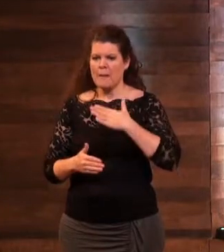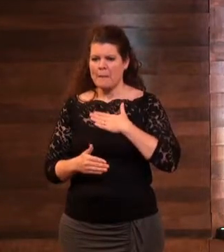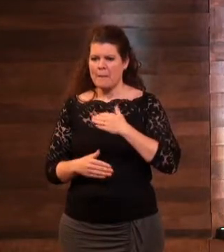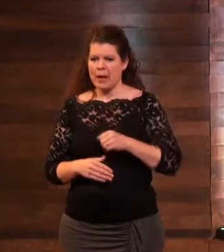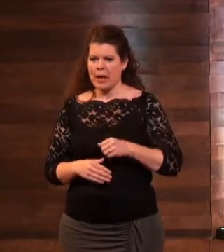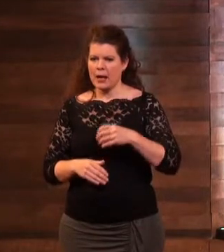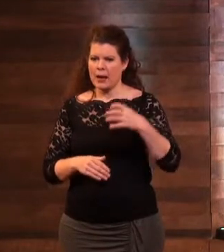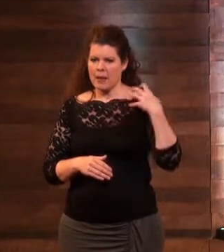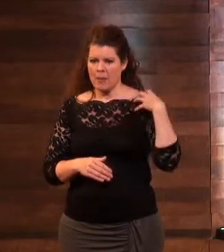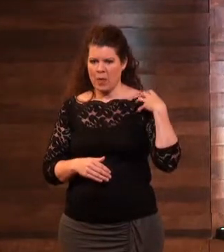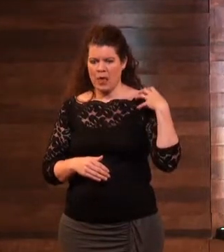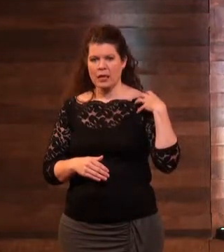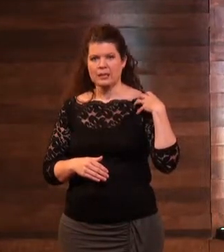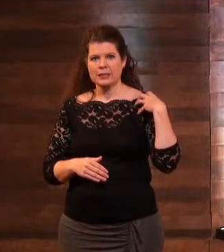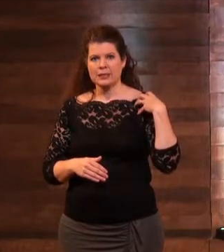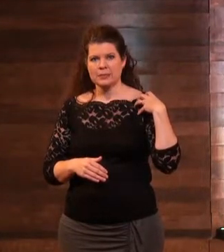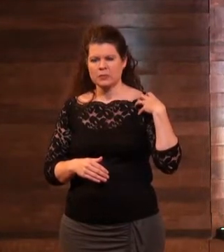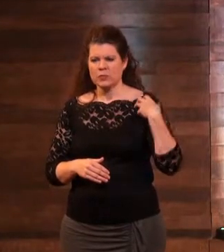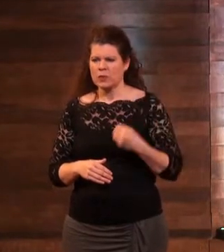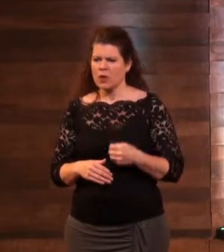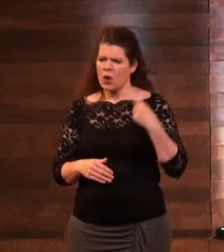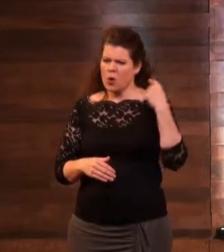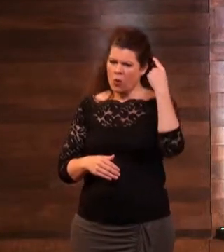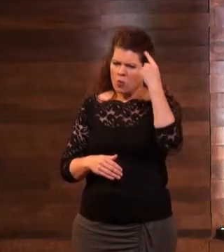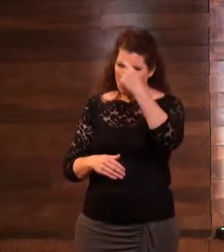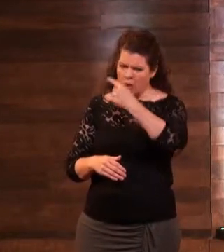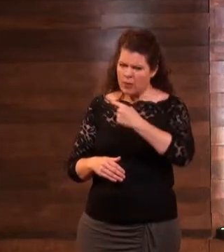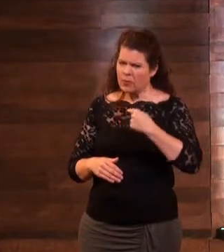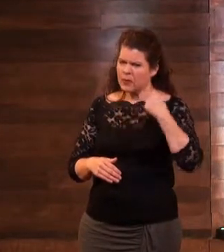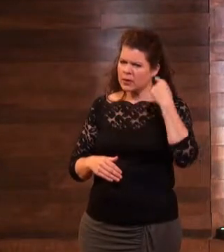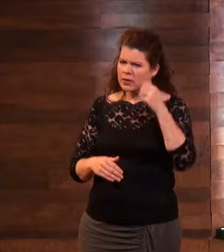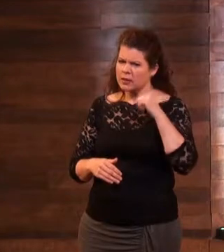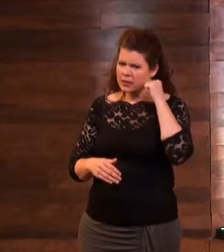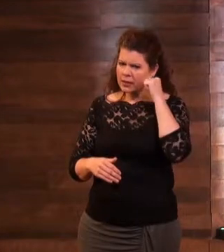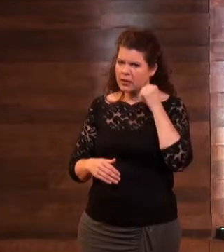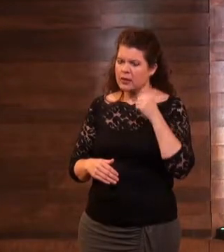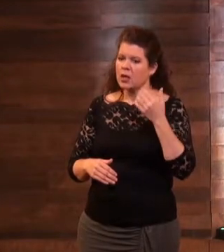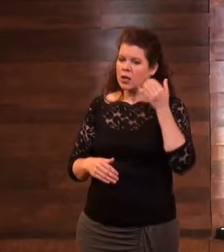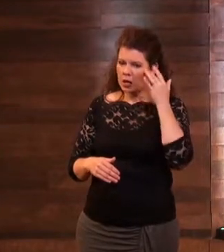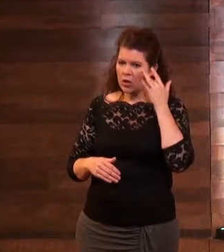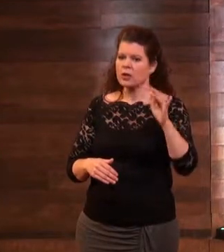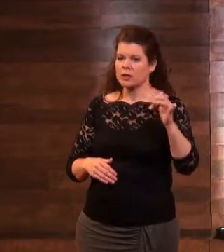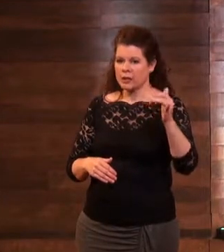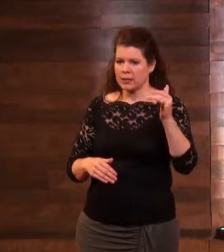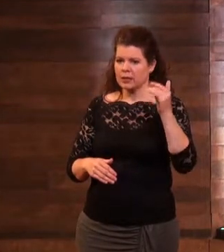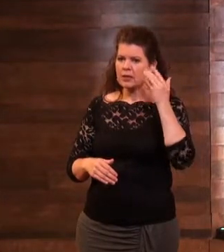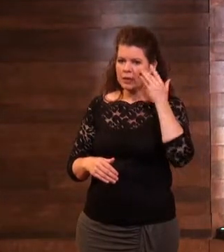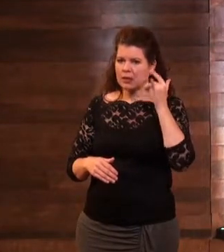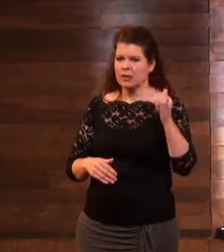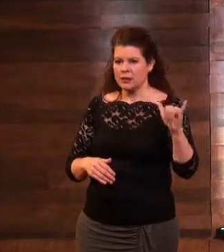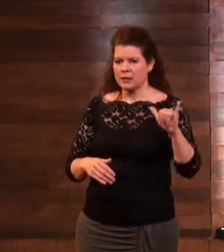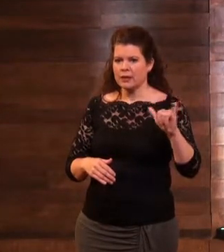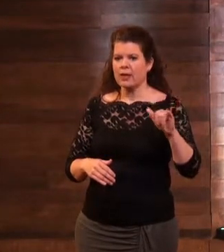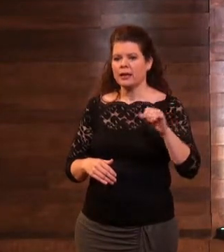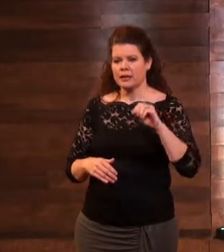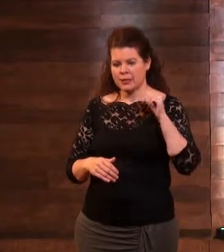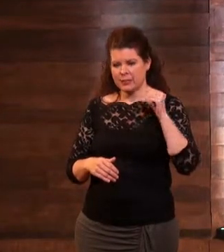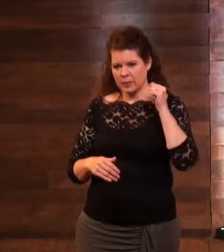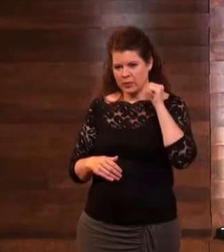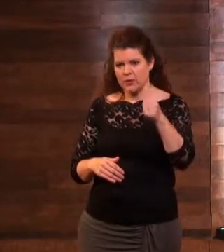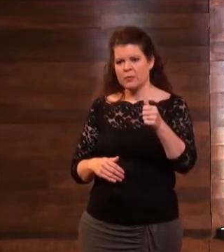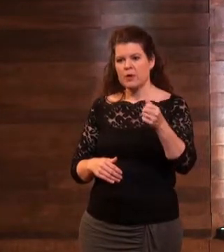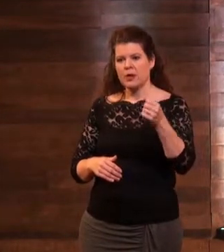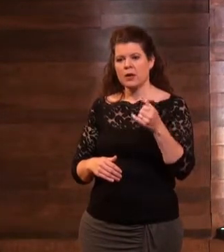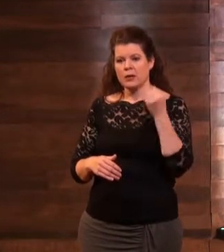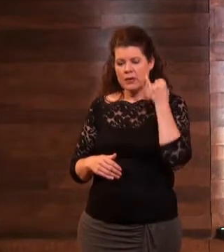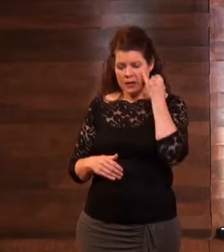What would it look like if you decided that starting tomorrow, I'm going to stand strong on Bible-based ethics and